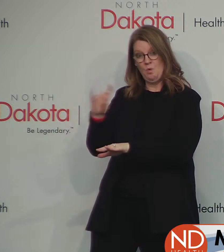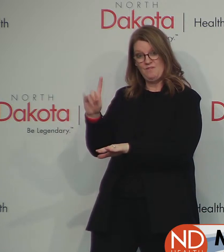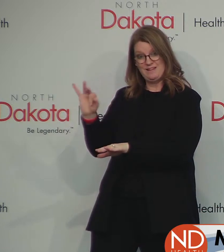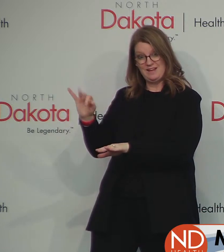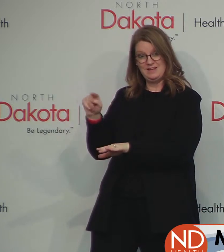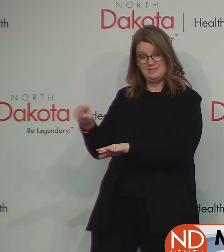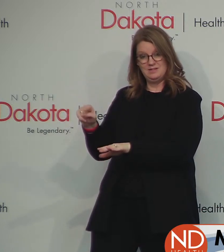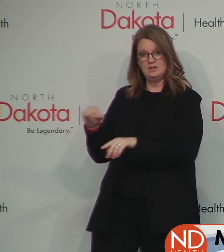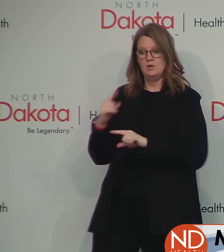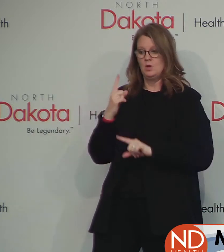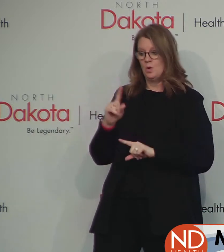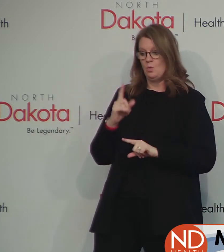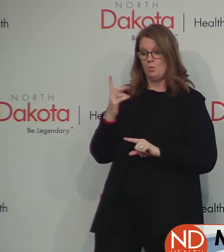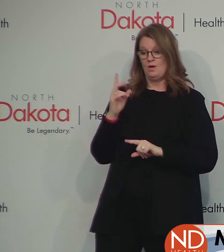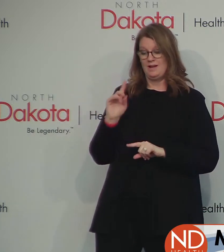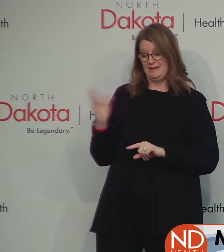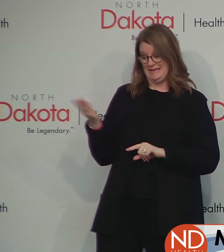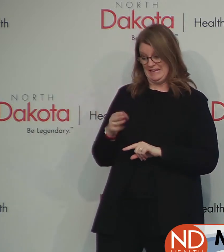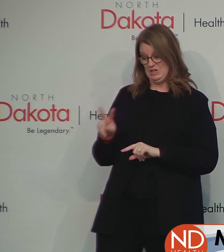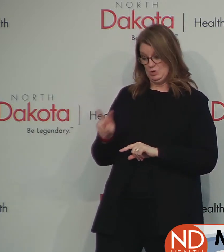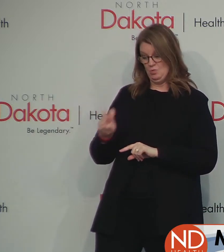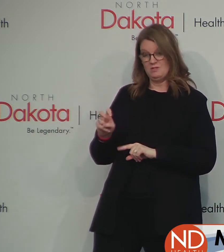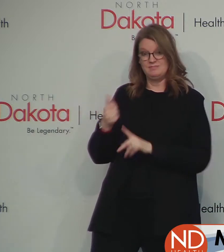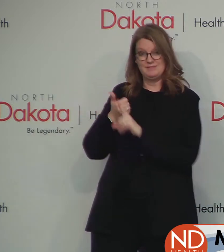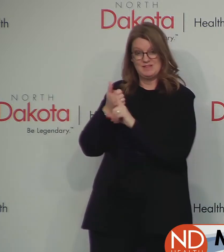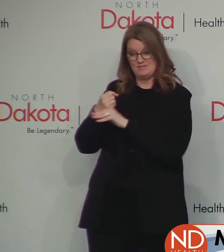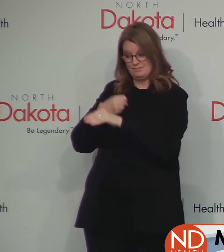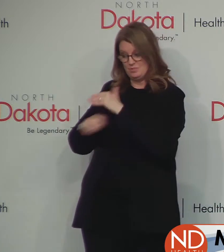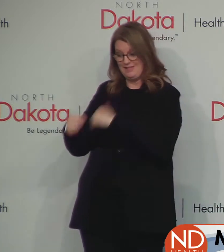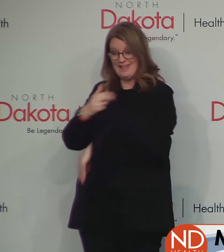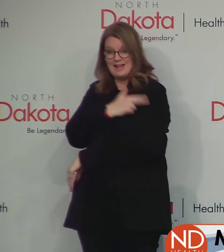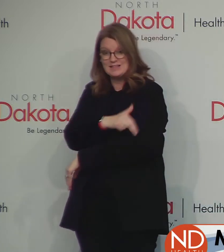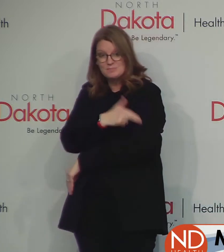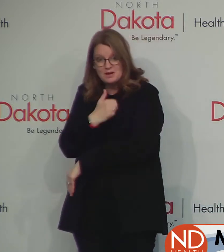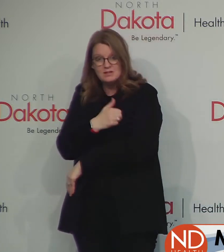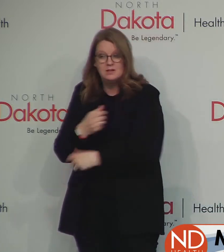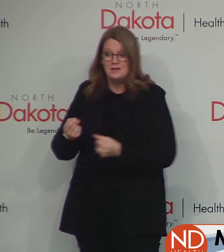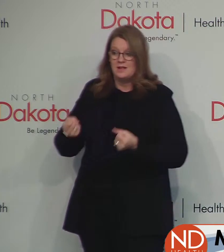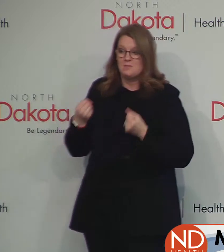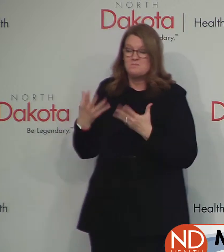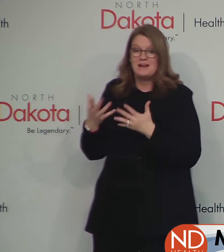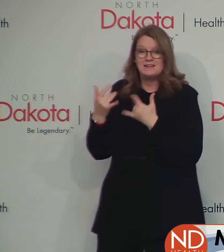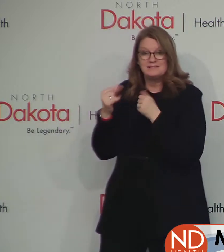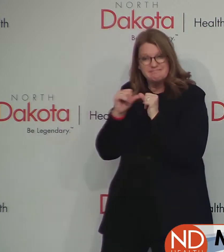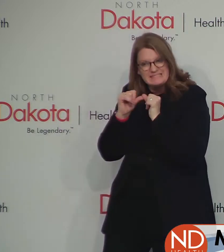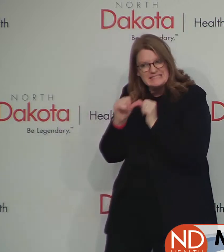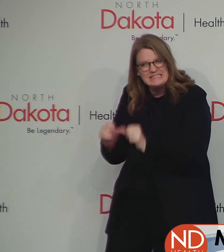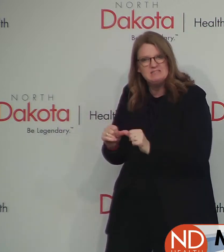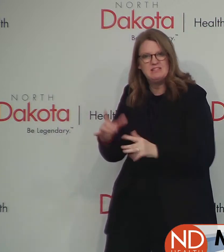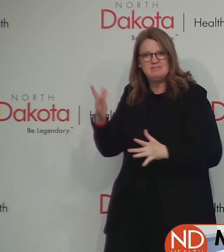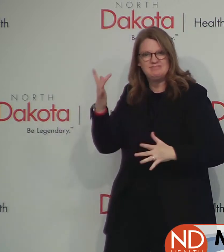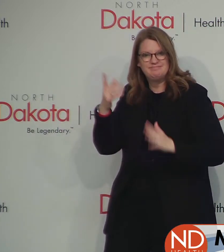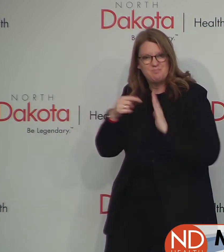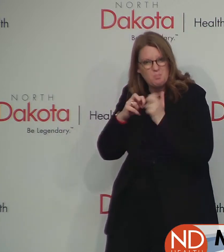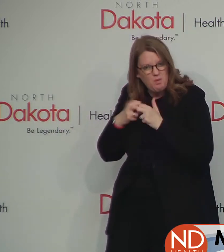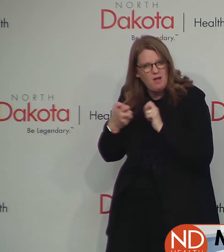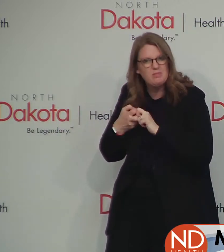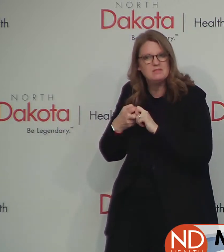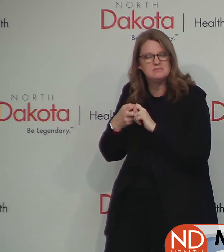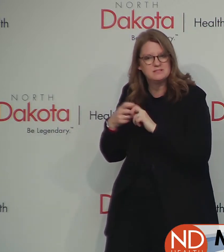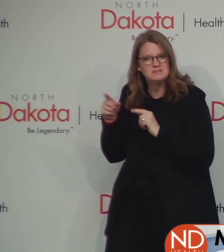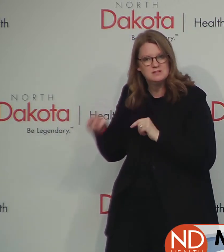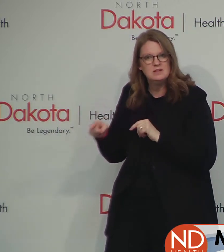COVID-19. 1 in 200 have been hospitalized. Many have had long-term effects from the disease, and